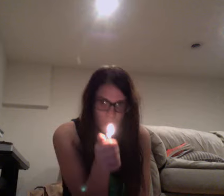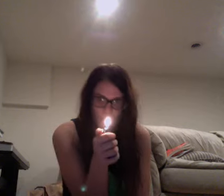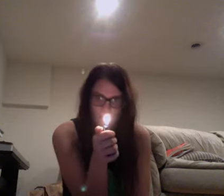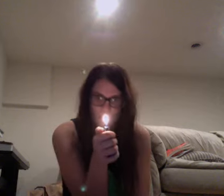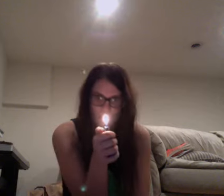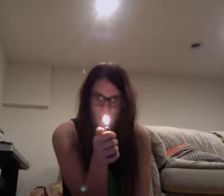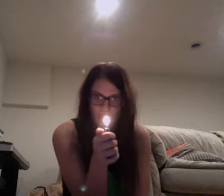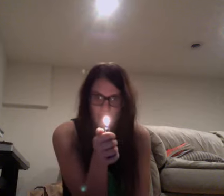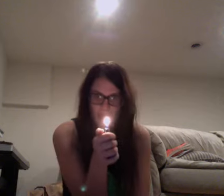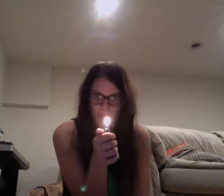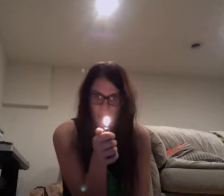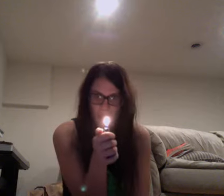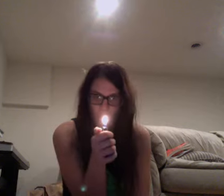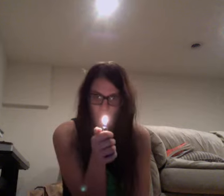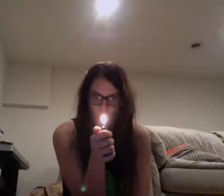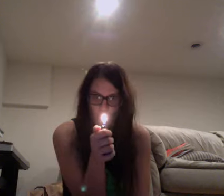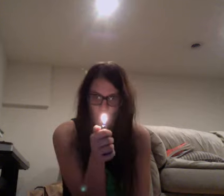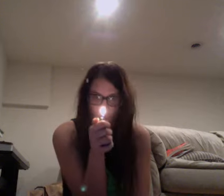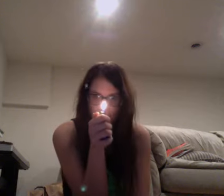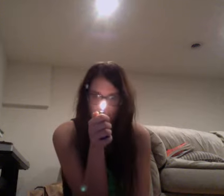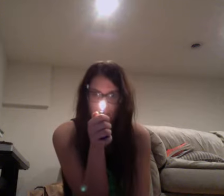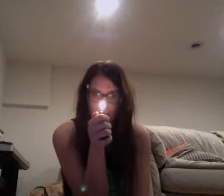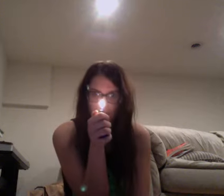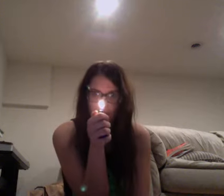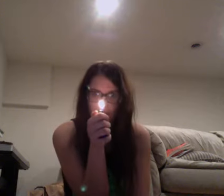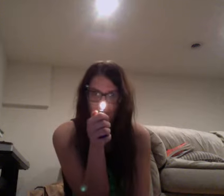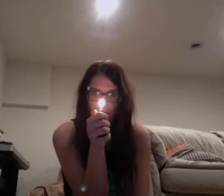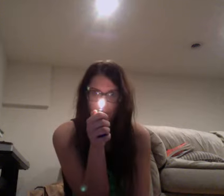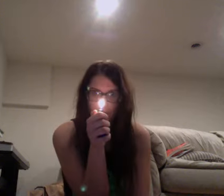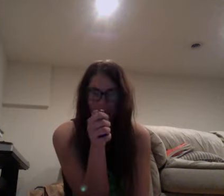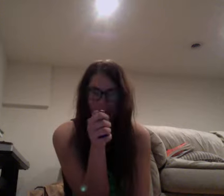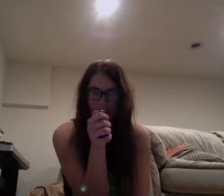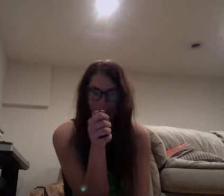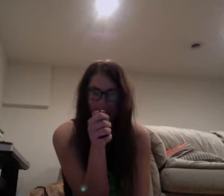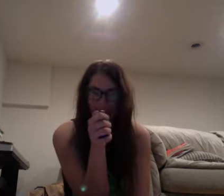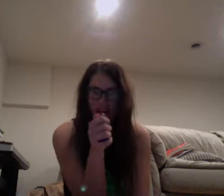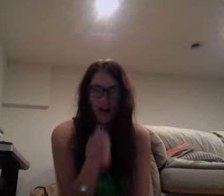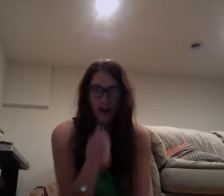Hey, Nikki. You forgot your plane, you wanna come and get it, yeah.